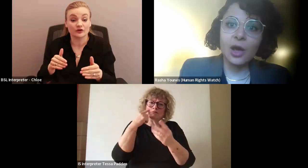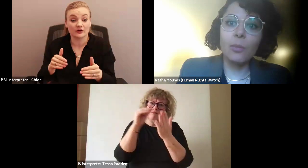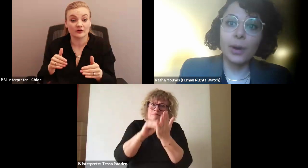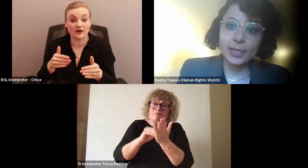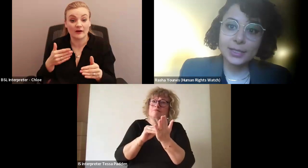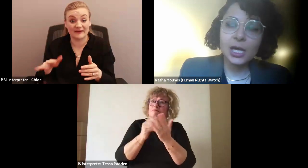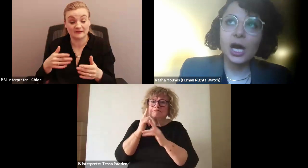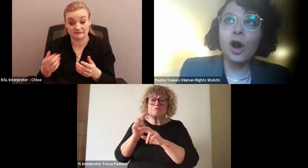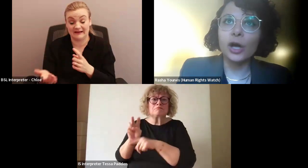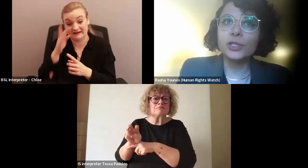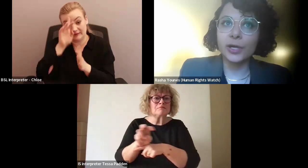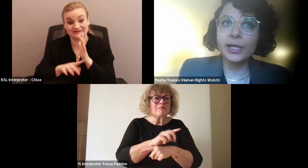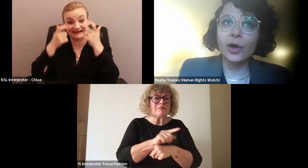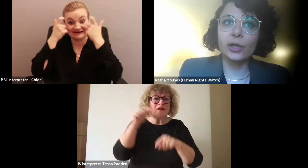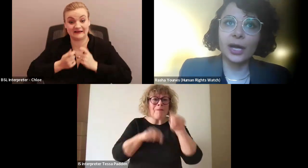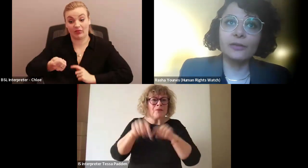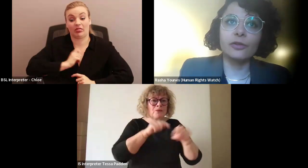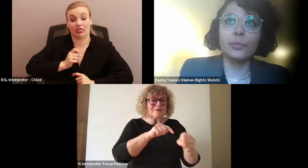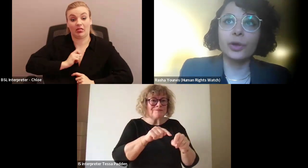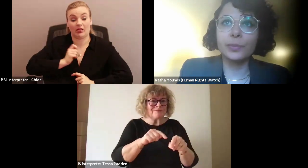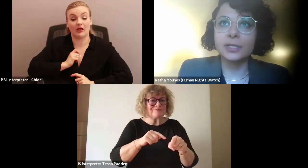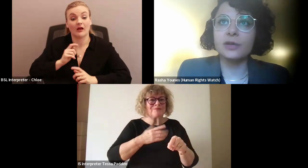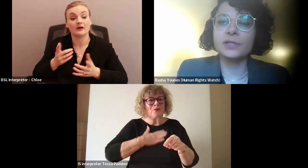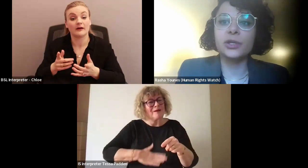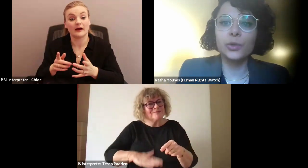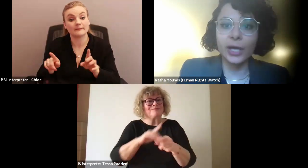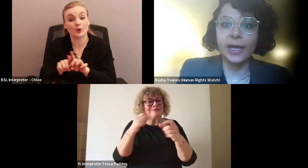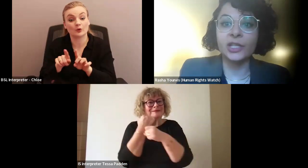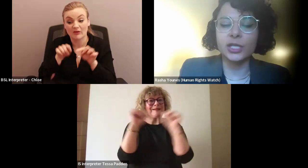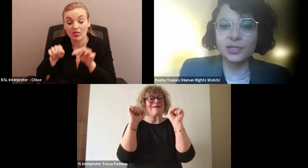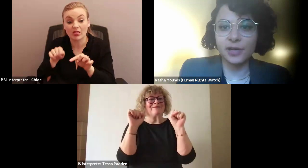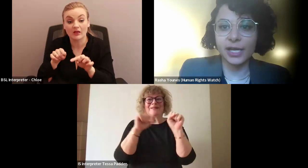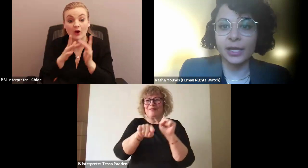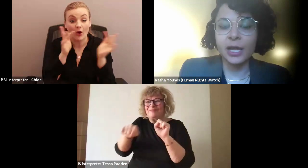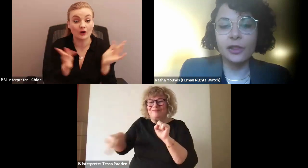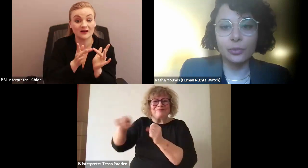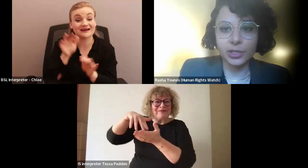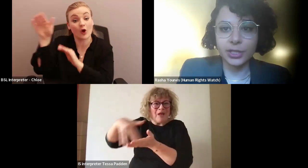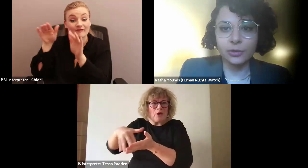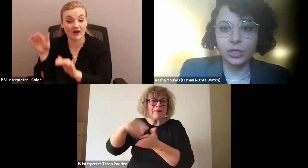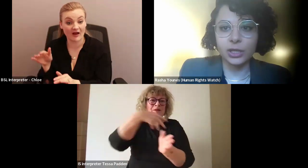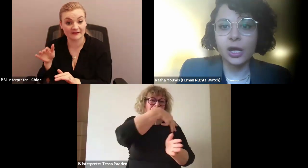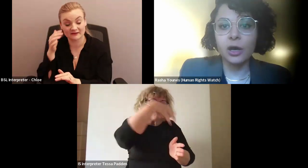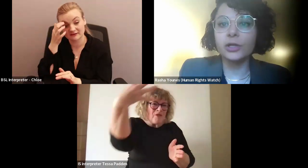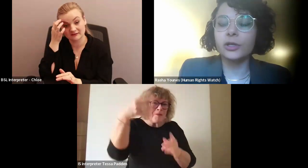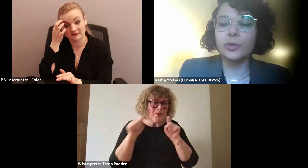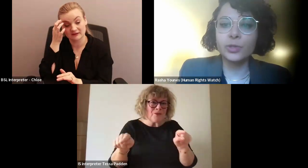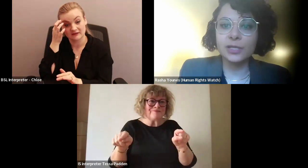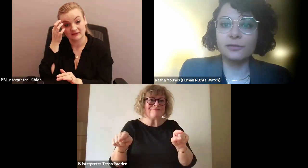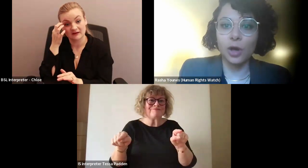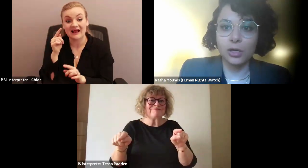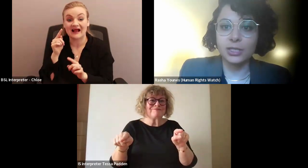offline, but are targeted online for the purpose of securing and justifying their prosecution